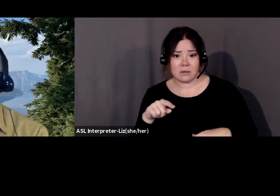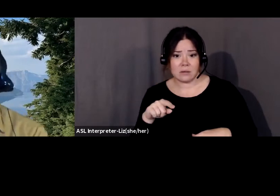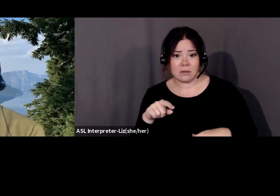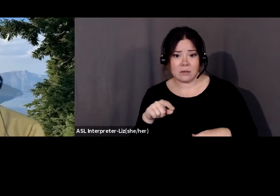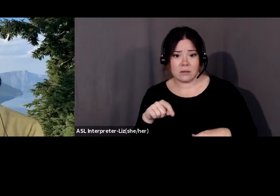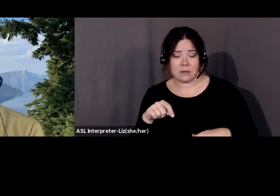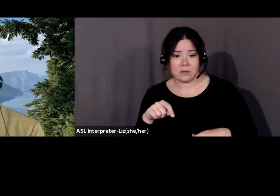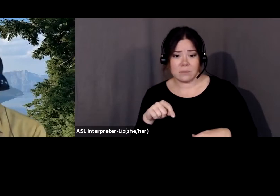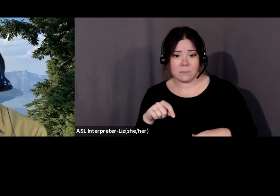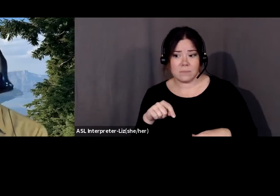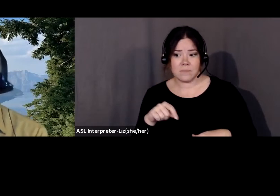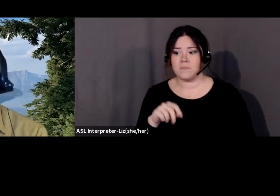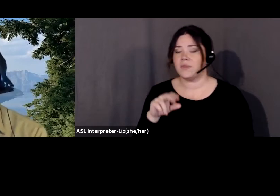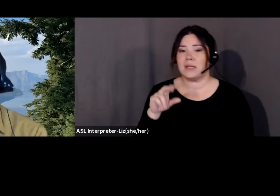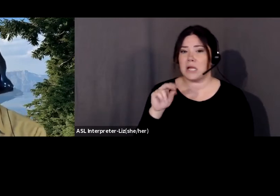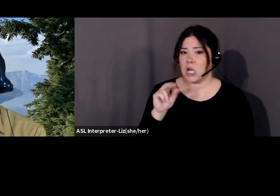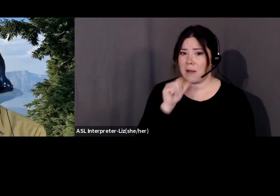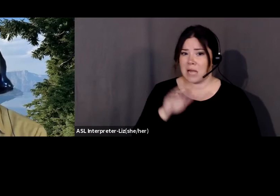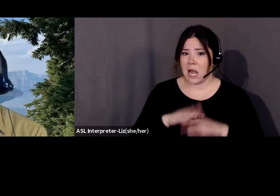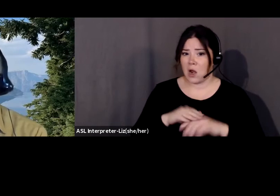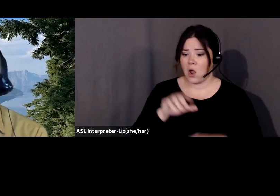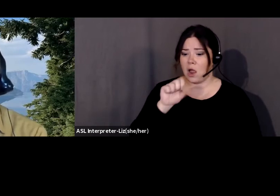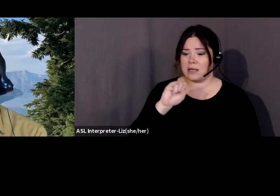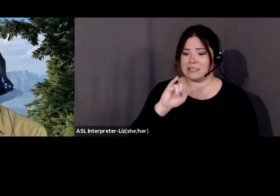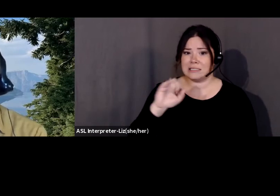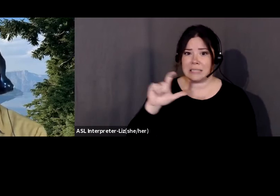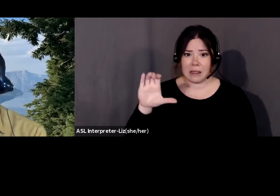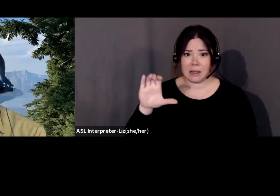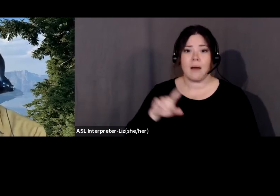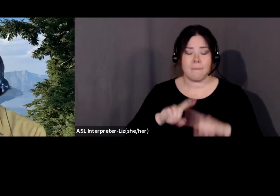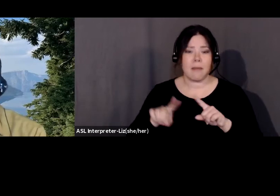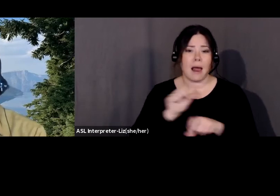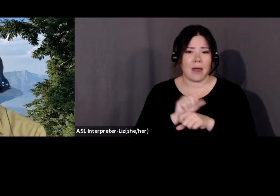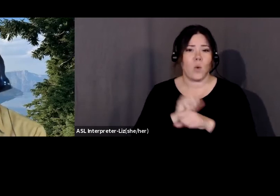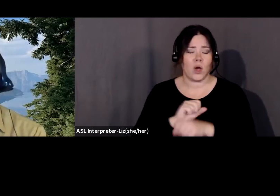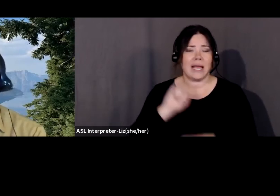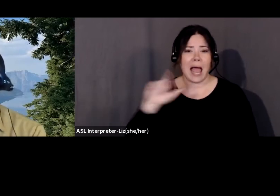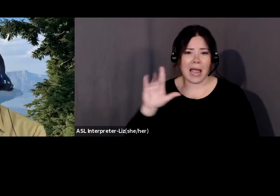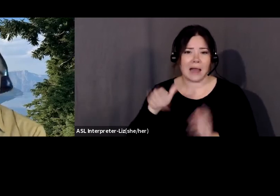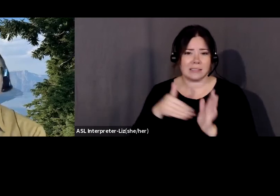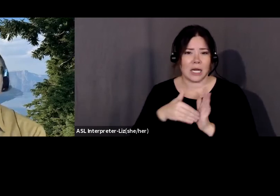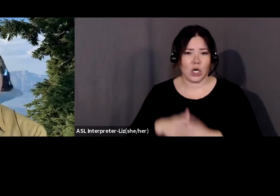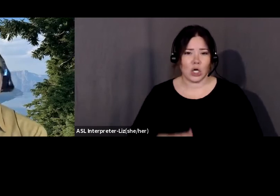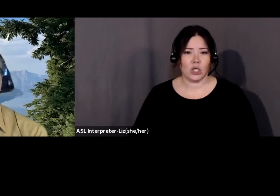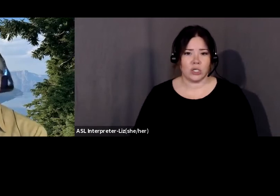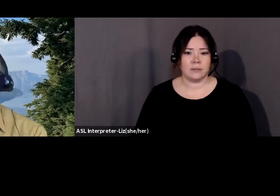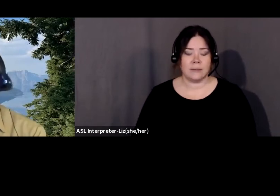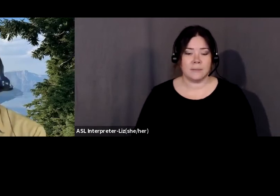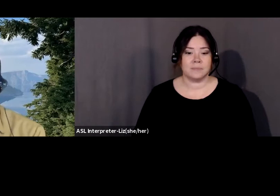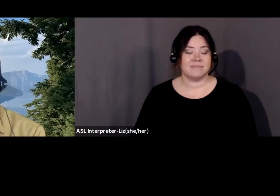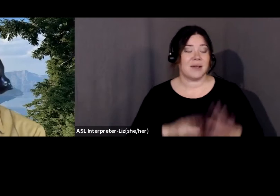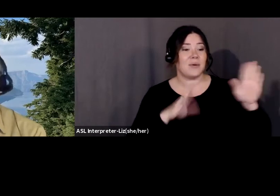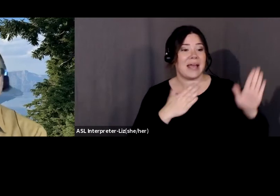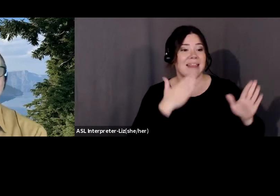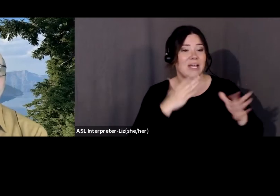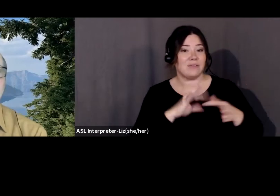I'm not on the SILC, but I do work at an independent living center. Okay. Well, great. Thanks for